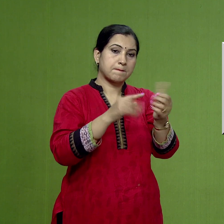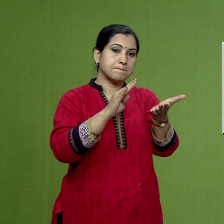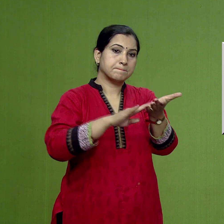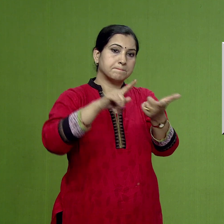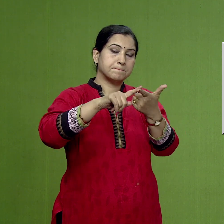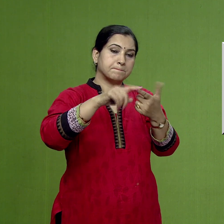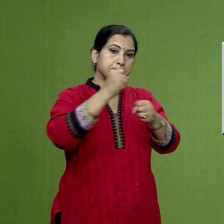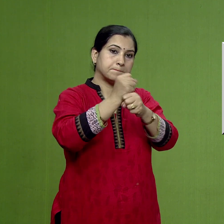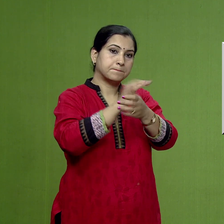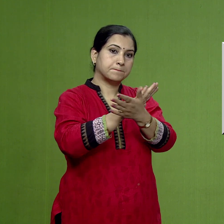Meghalaya,